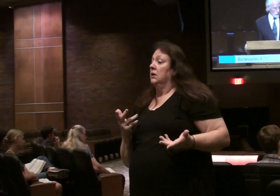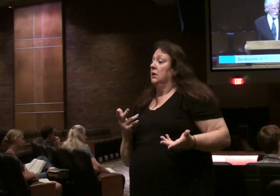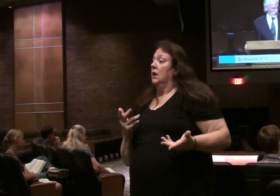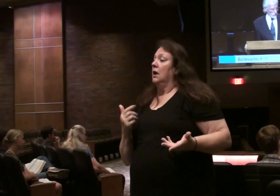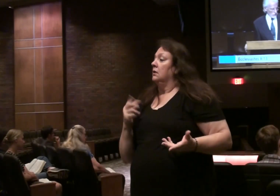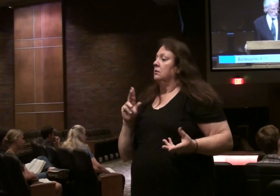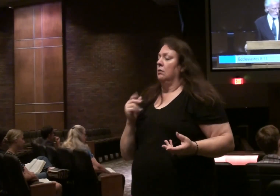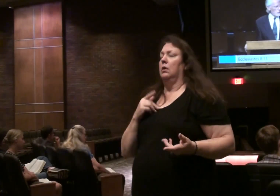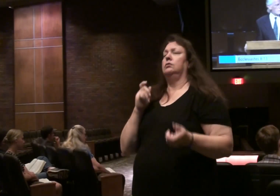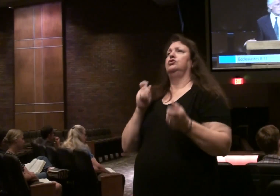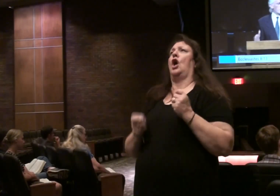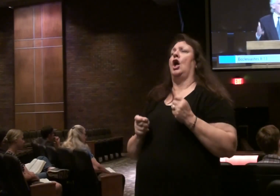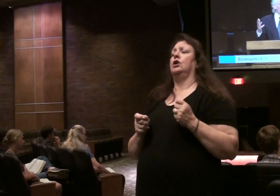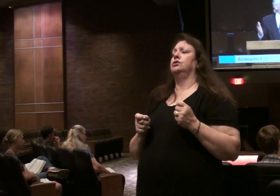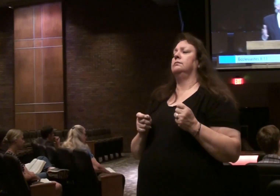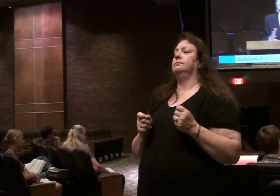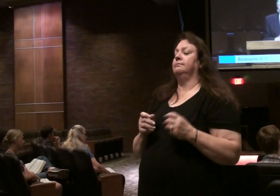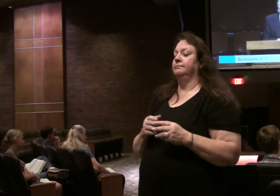should. We should change this.